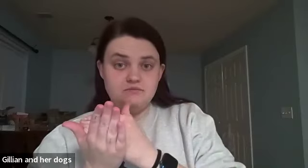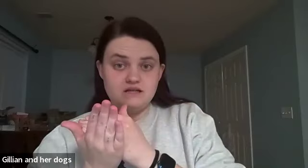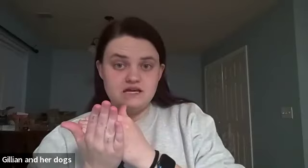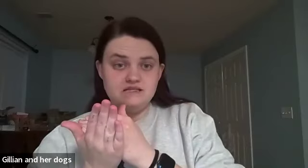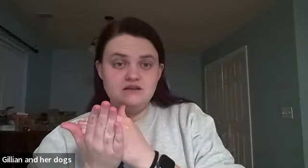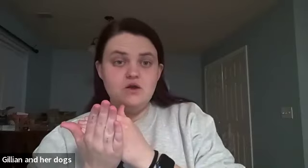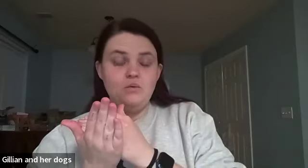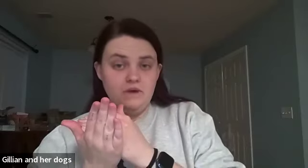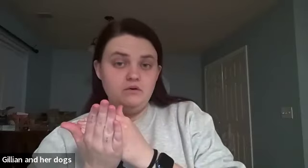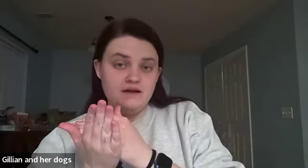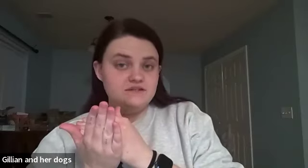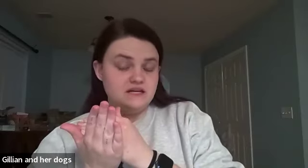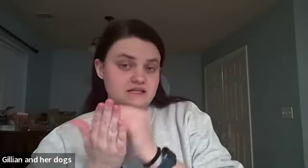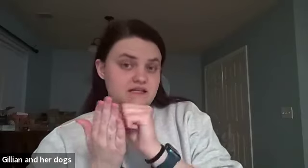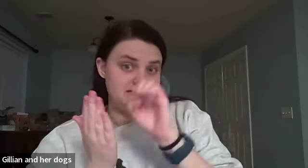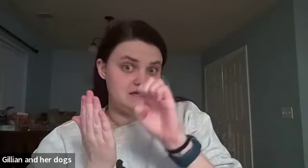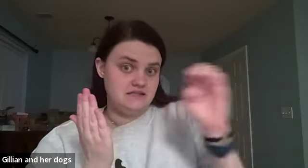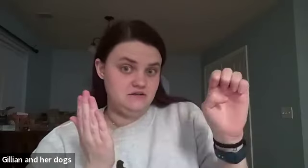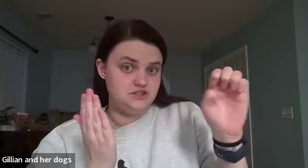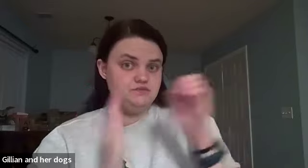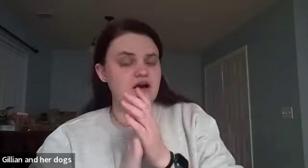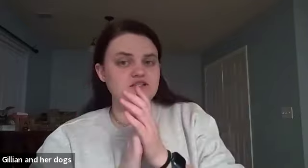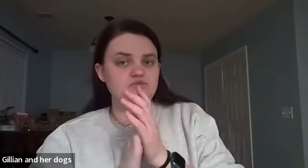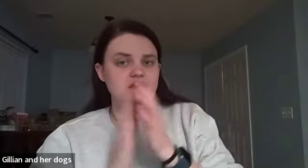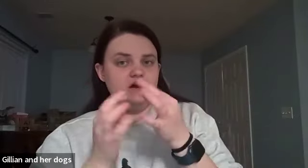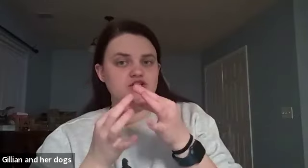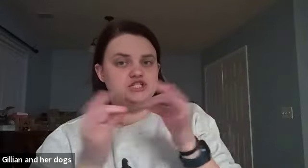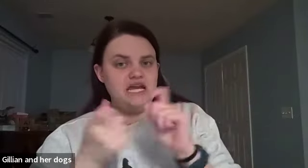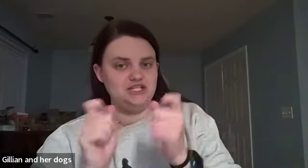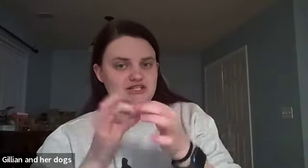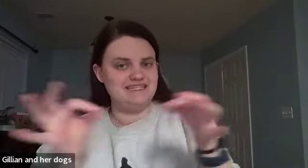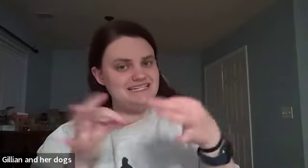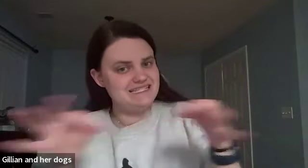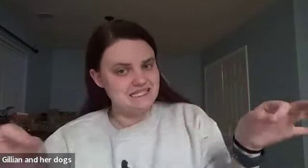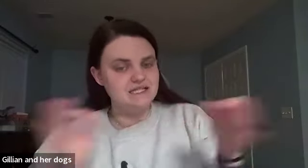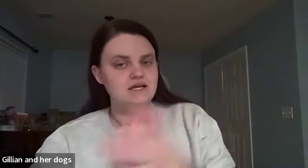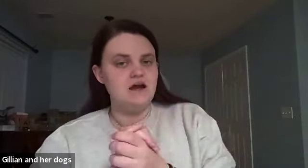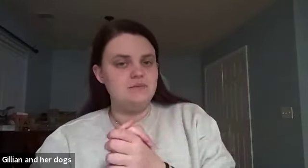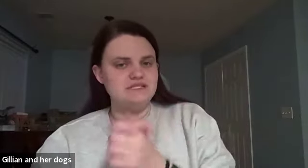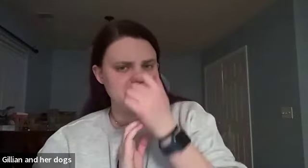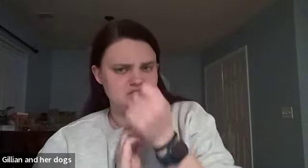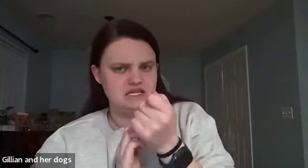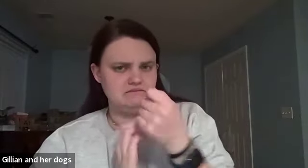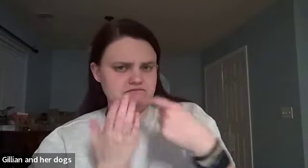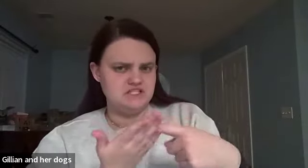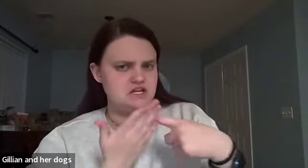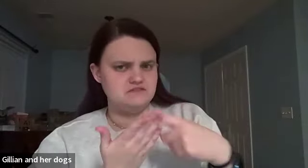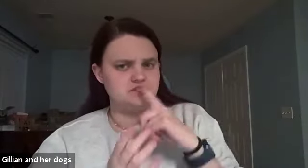step-by-step process, we will have to sign in exact English because we cannot change the sentencing. It's an interesting discussion for